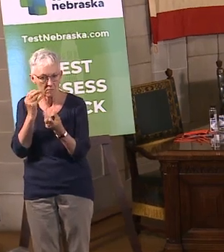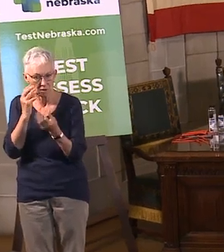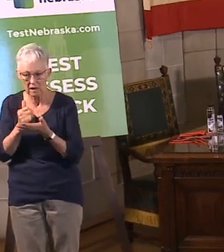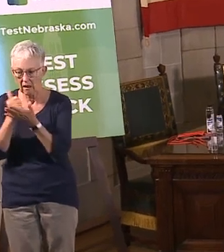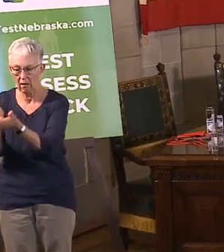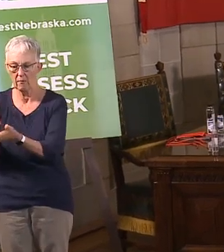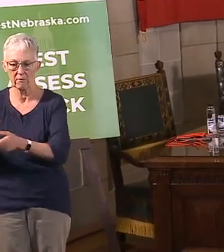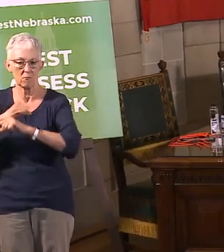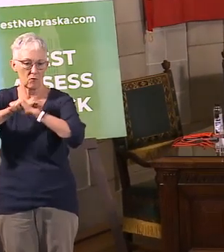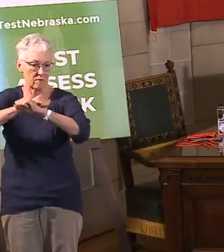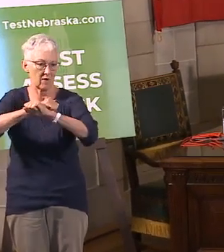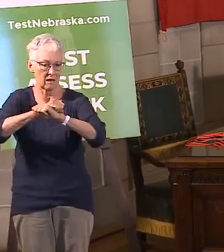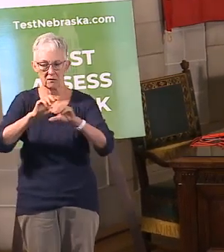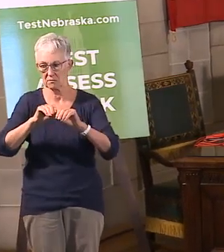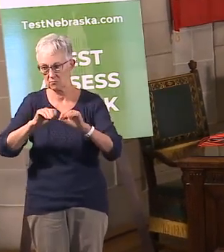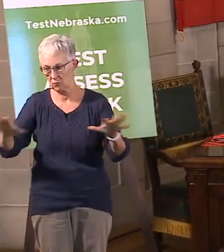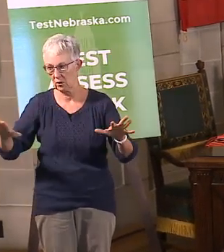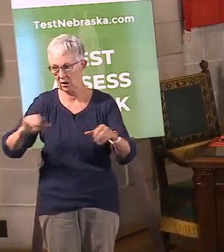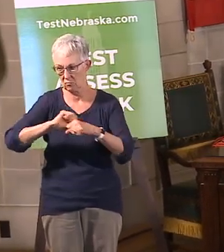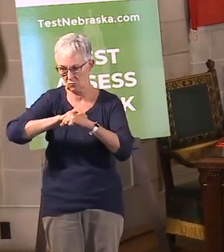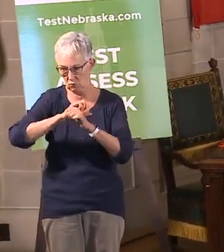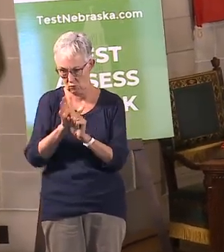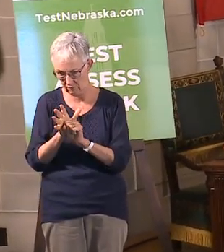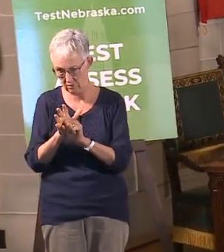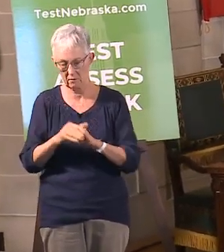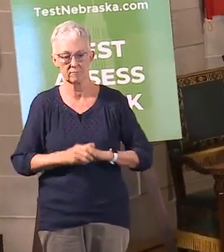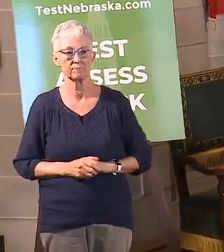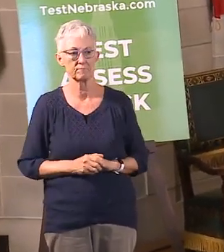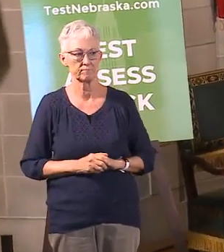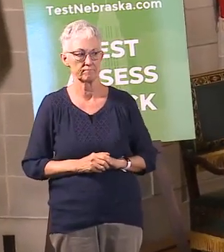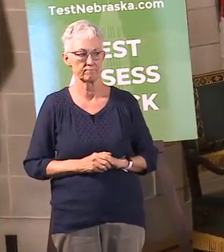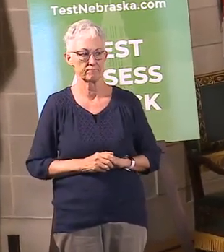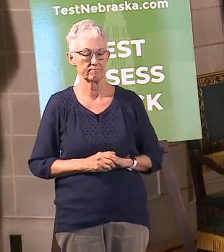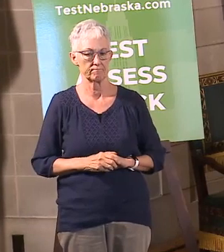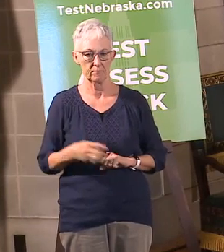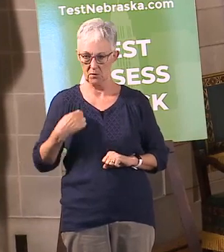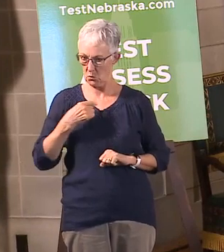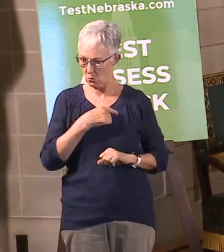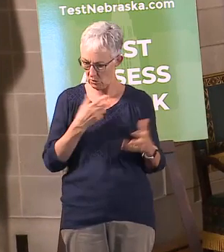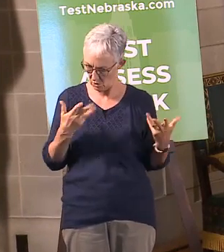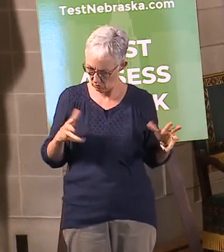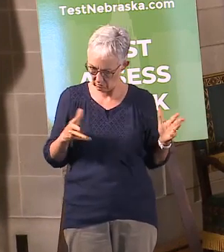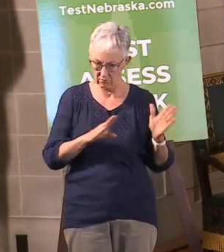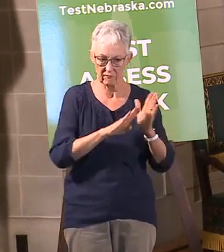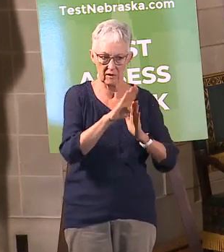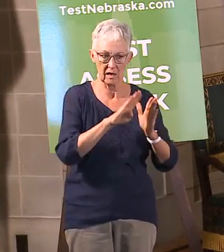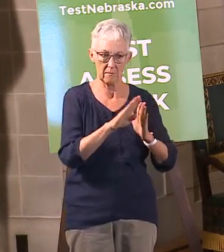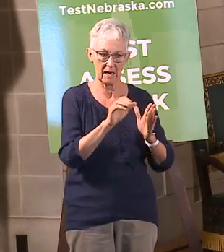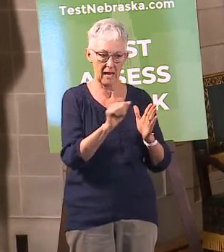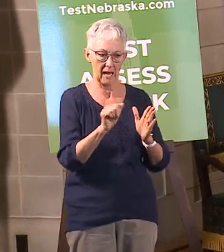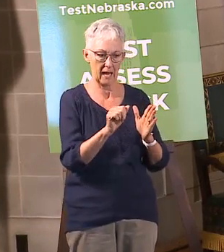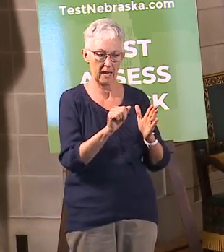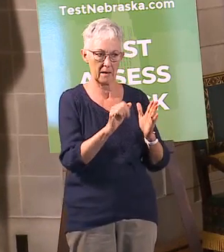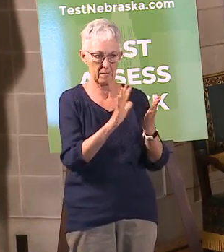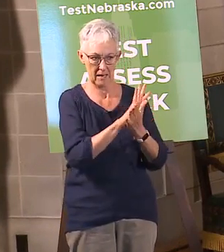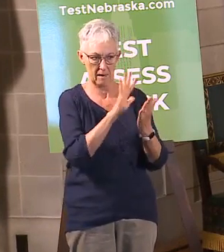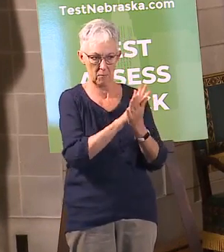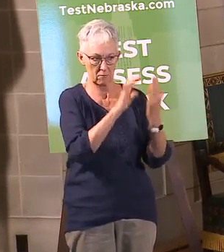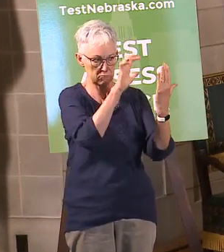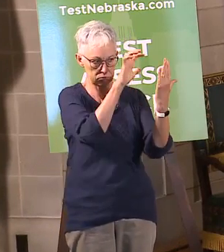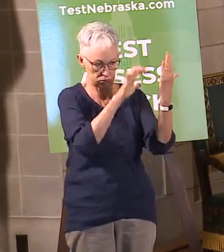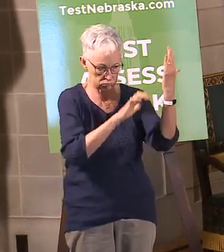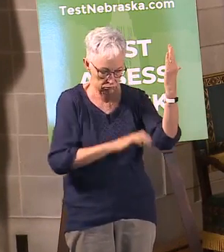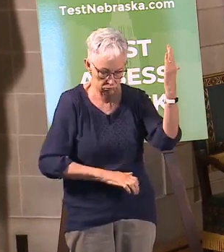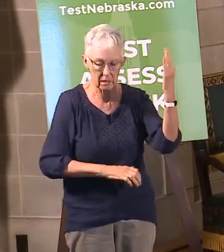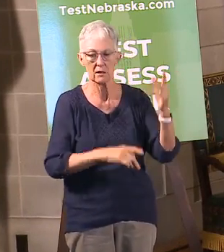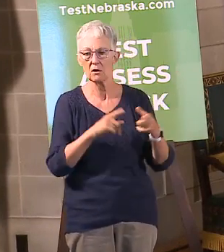DHHS has developed a long-term care COVID-19 response planning tool. This is a tool to assist nursing homes